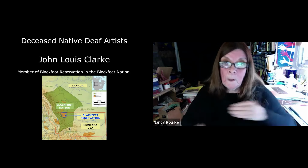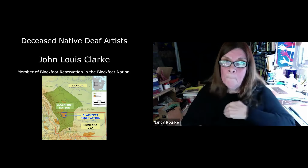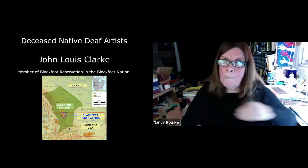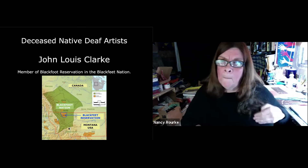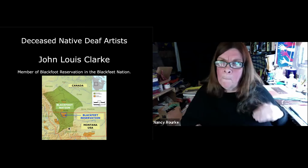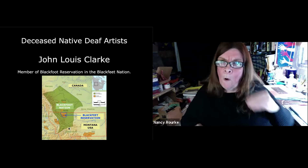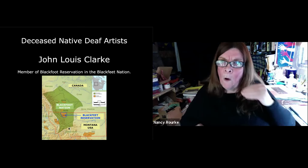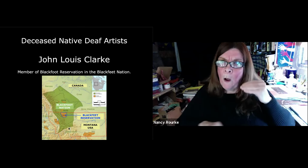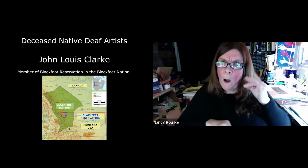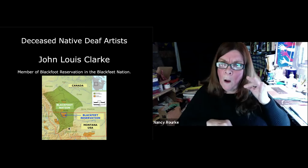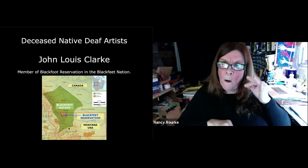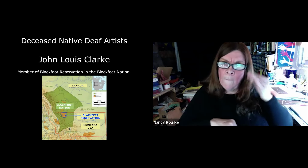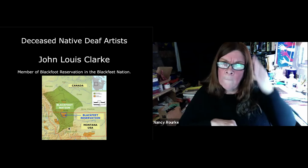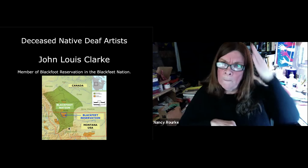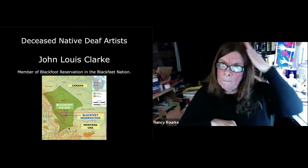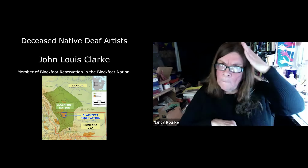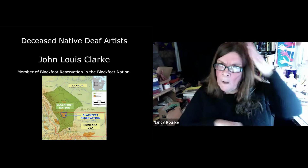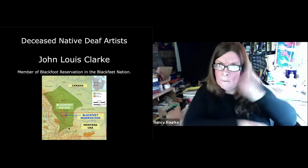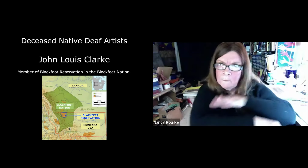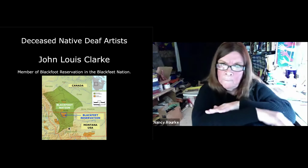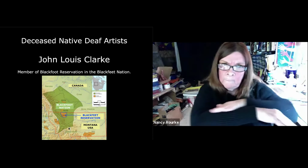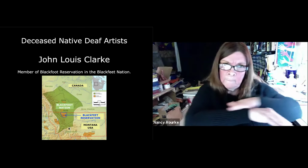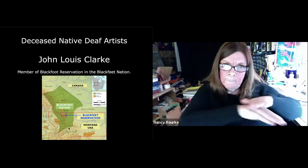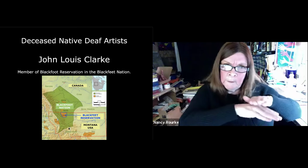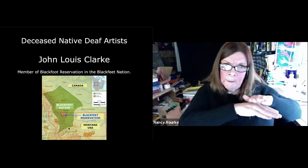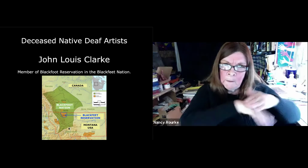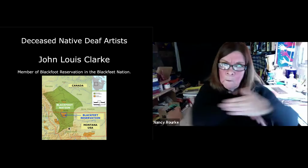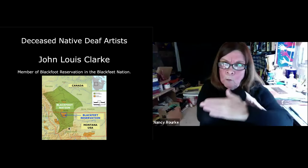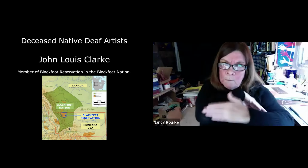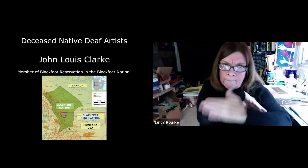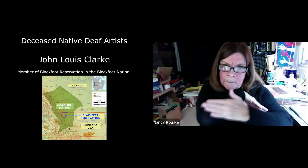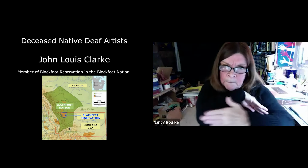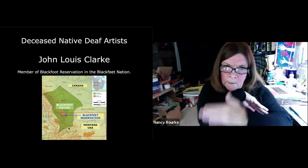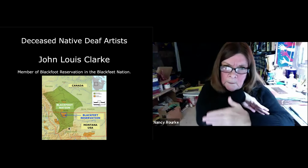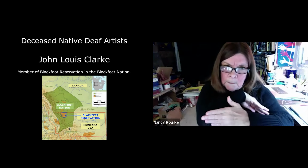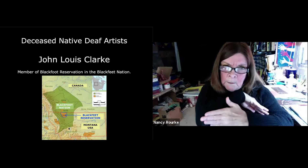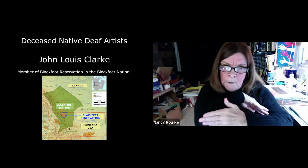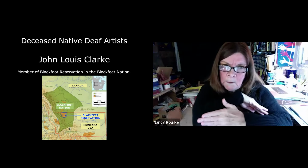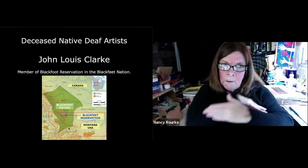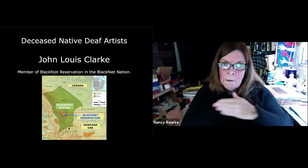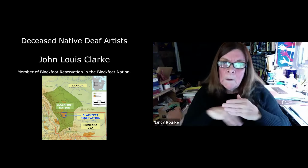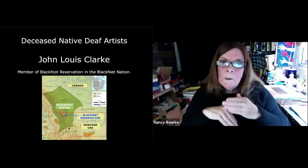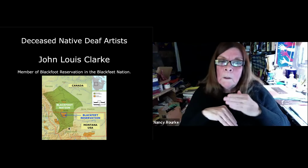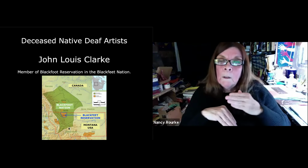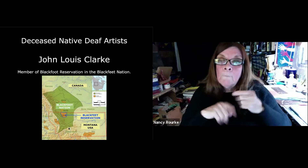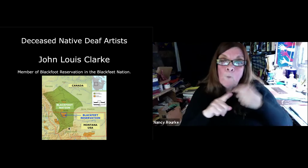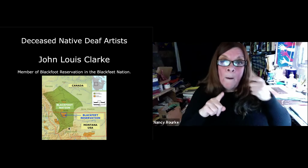He was from Montana. And he was a member. Of the. Blackfoot reservation.